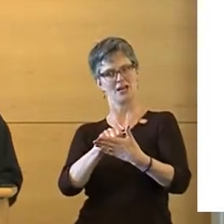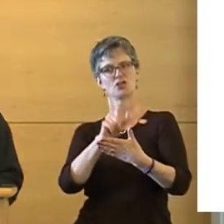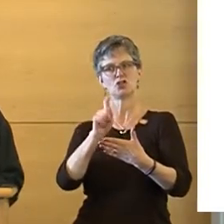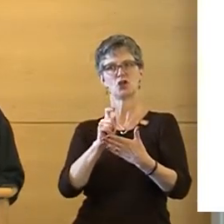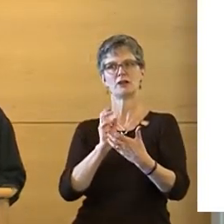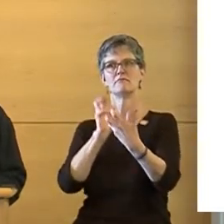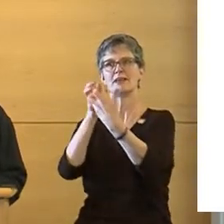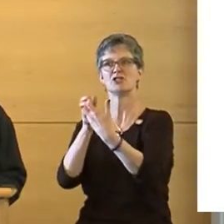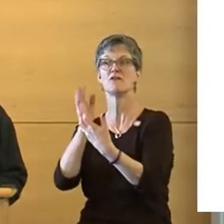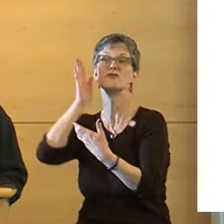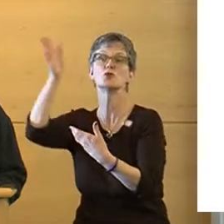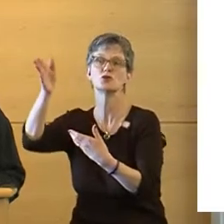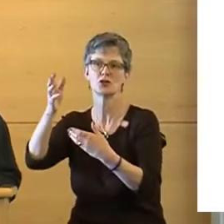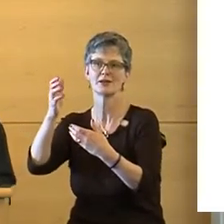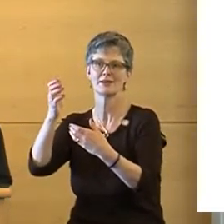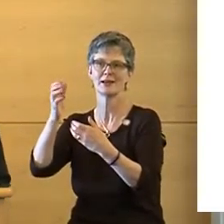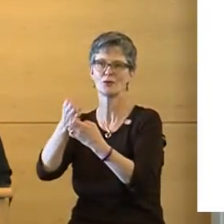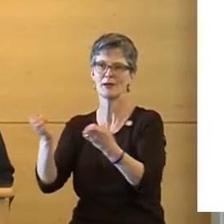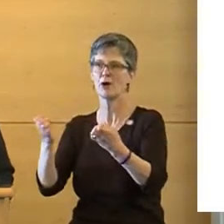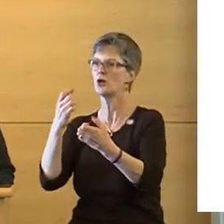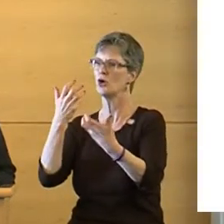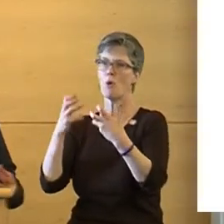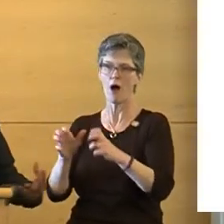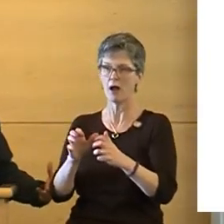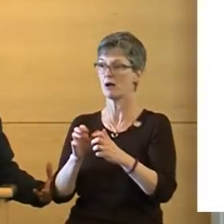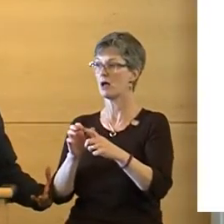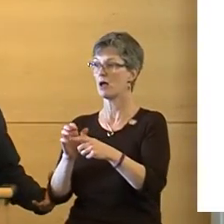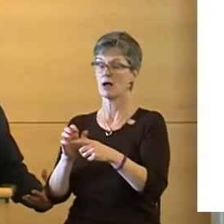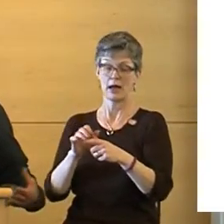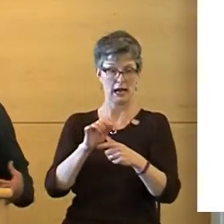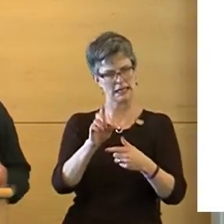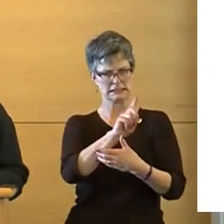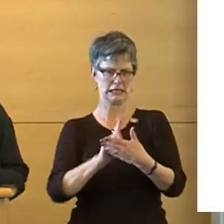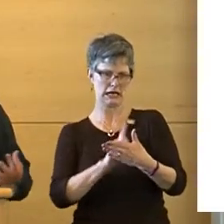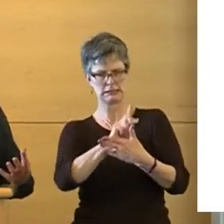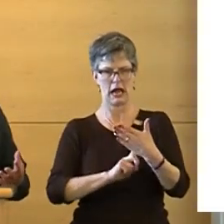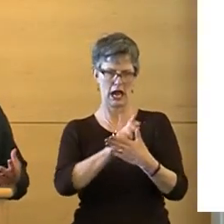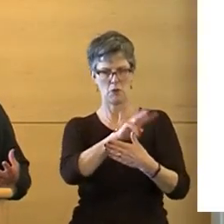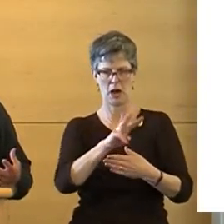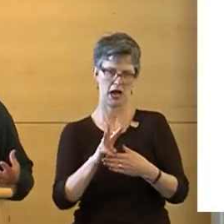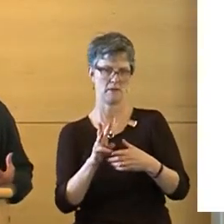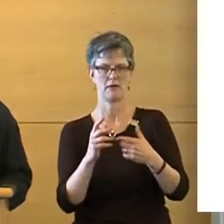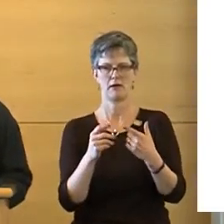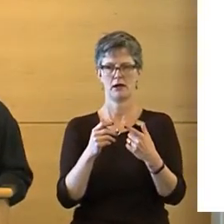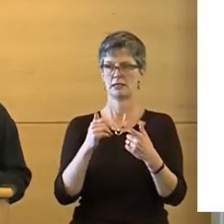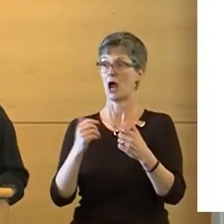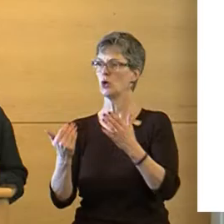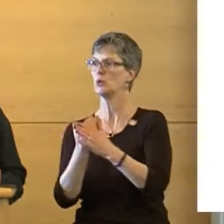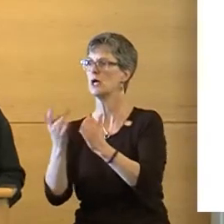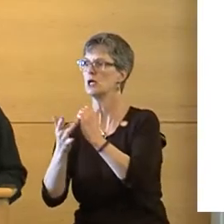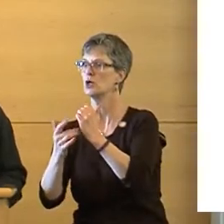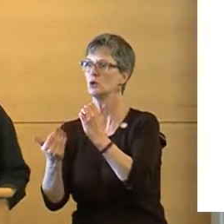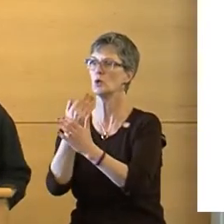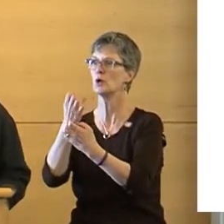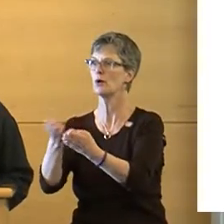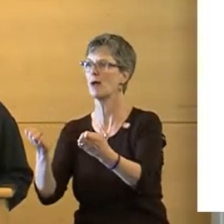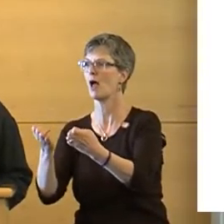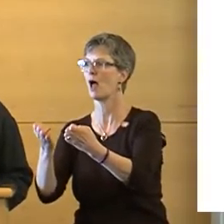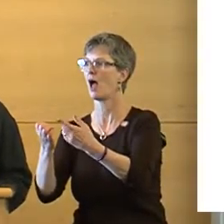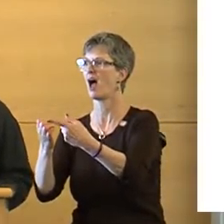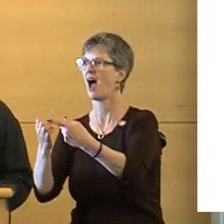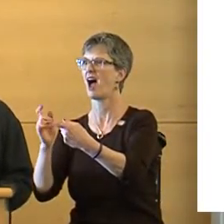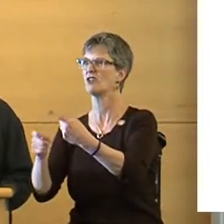as the web evolves or as technologies evolve that are capable of displaying web content and delivering web content,